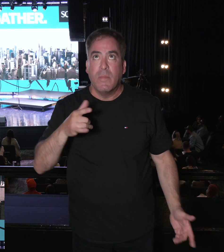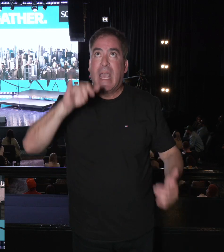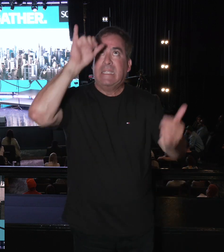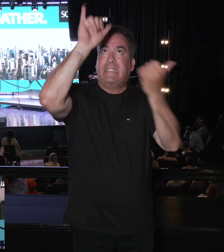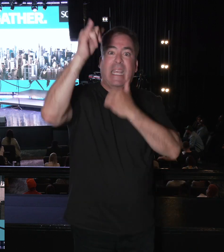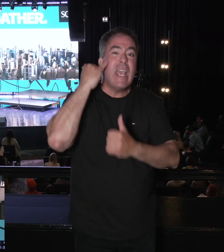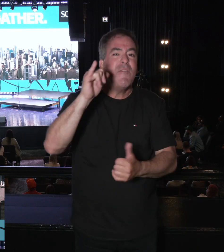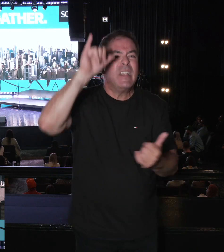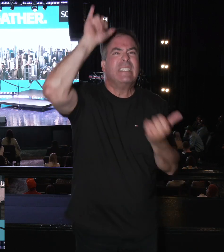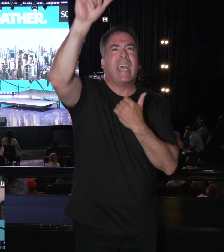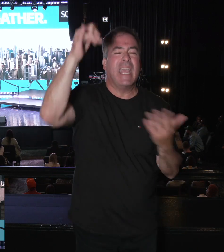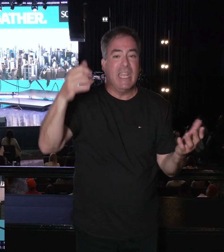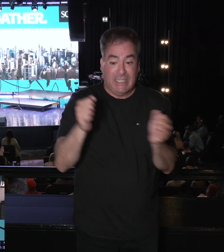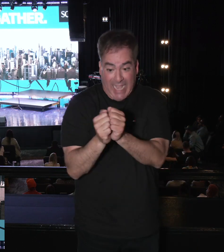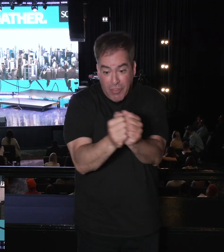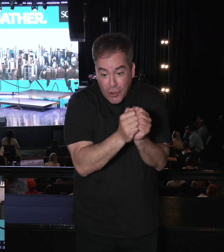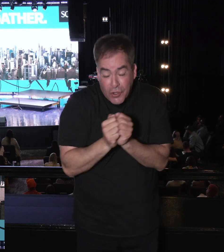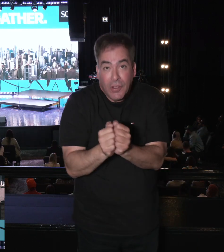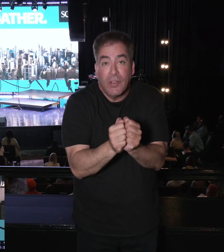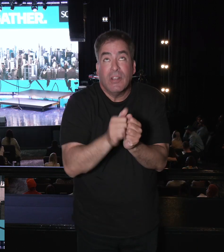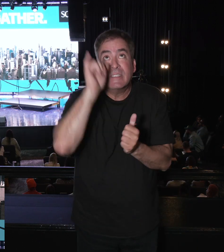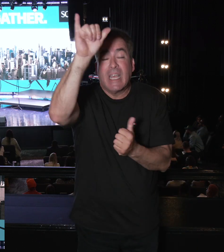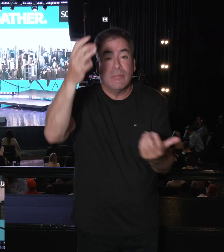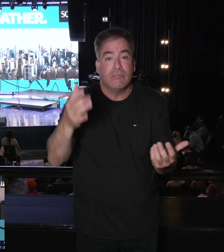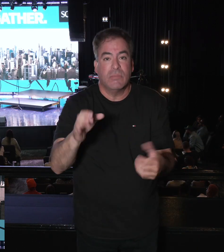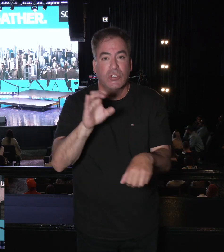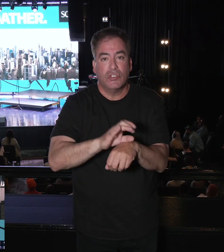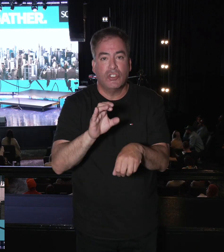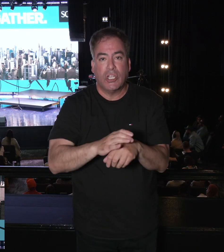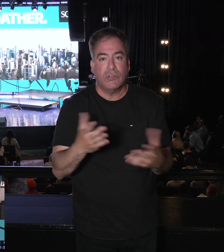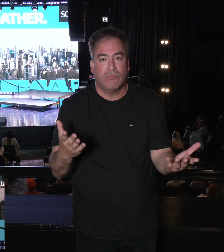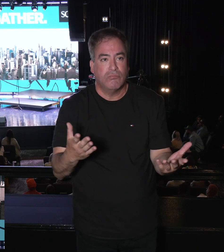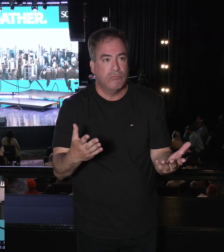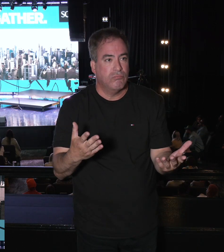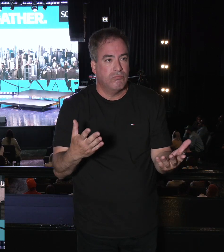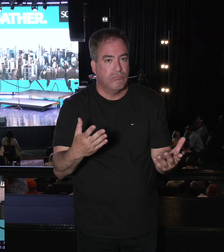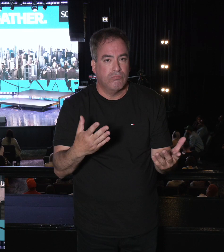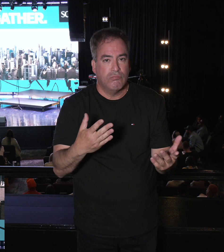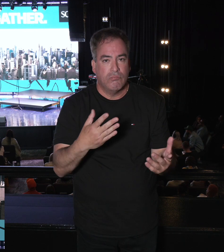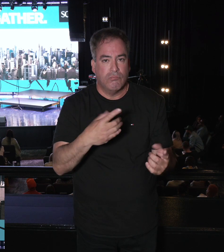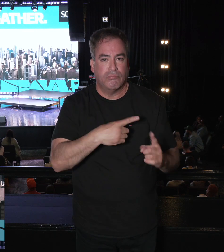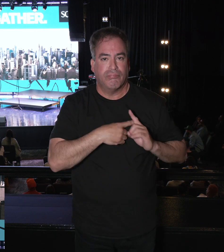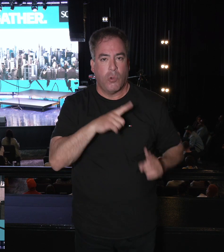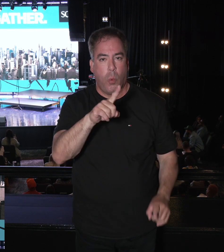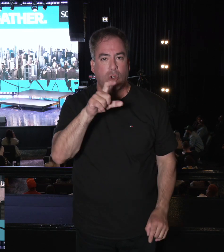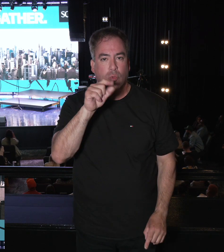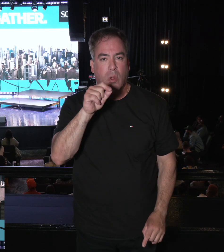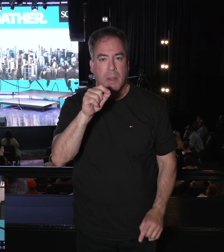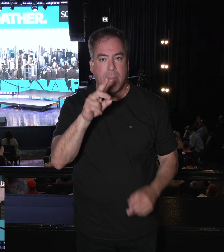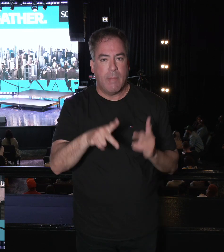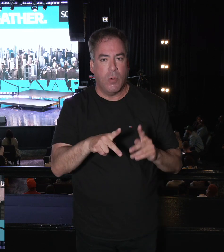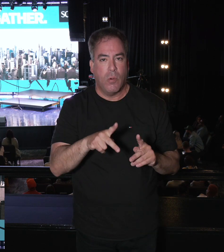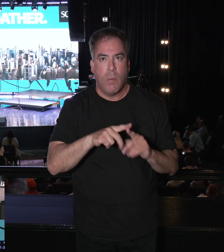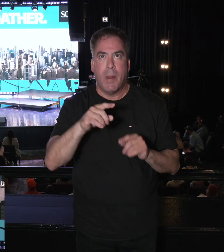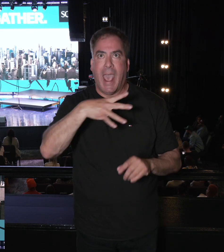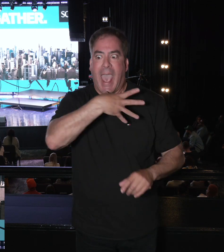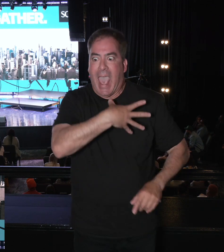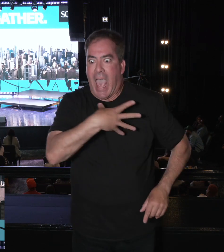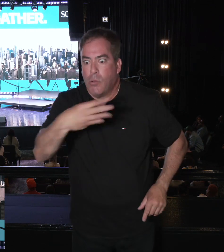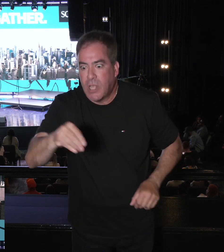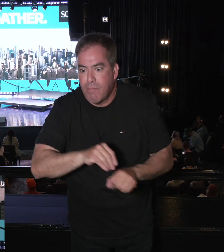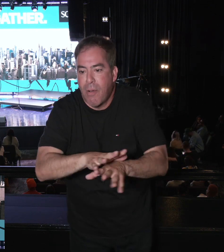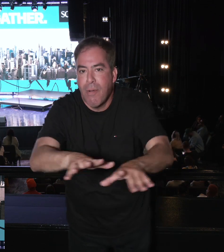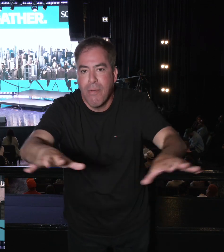upper room together, the church stays 120 people. But because they spill into the streets